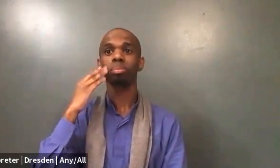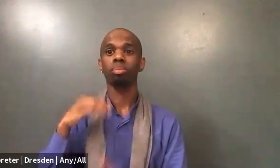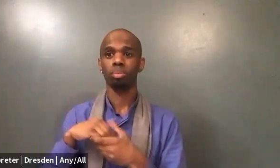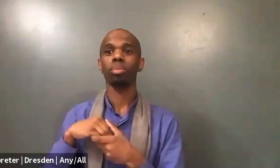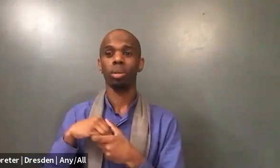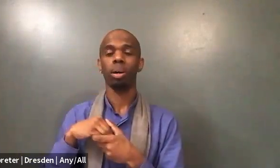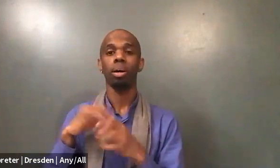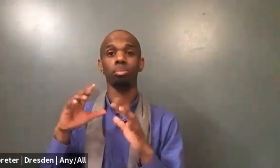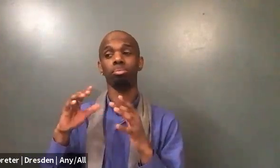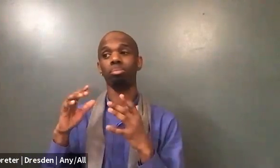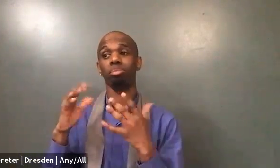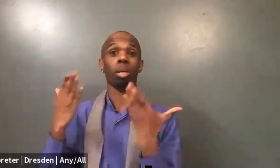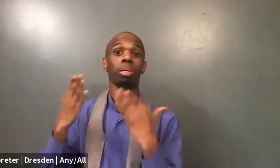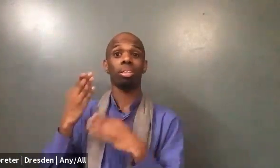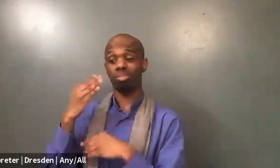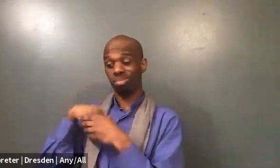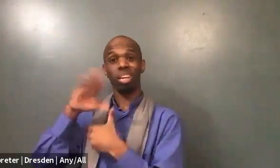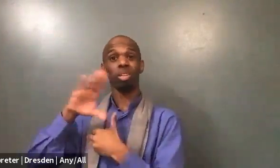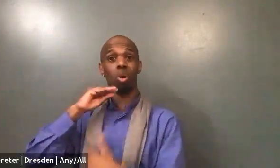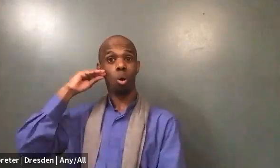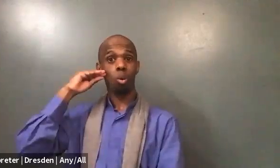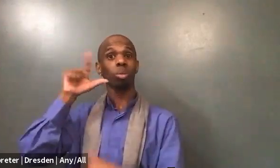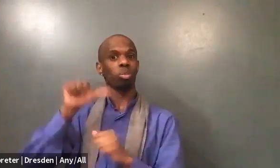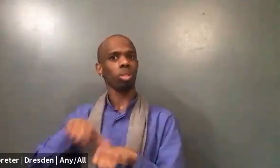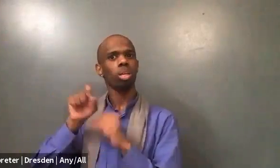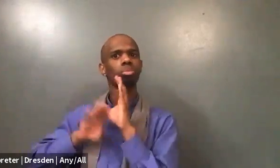home if it's safe. Any other thoughts on that?